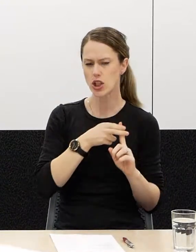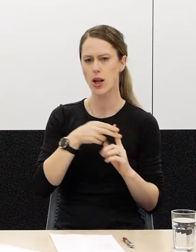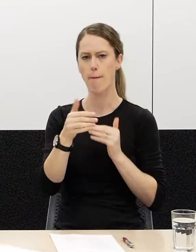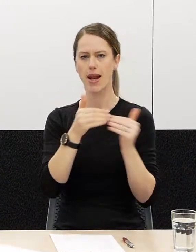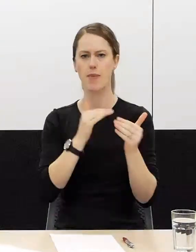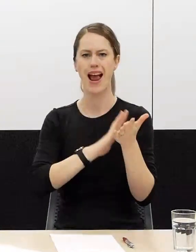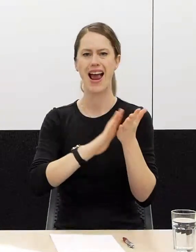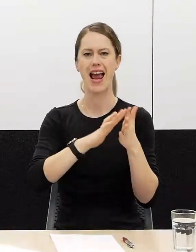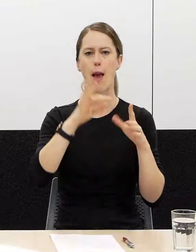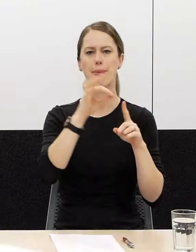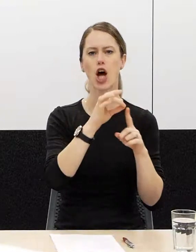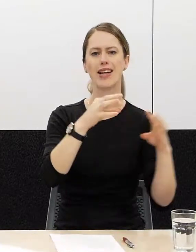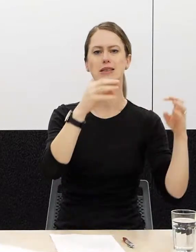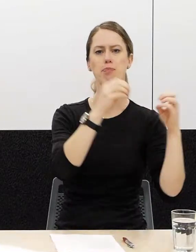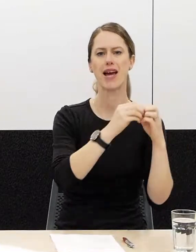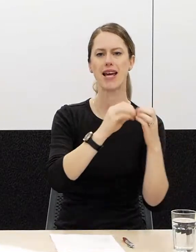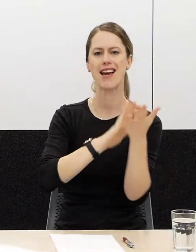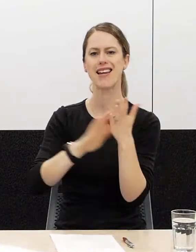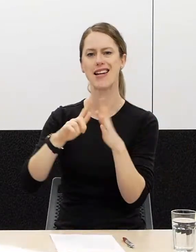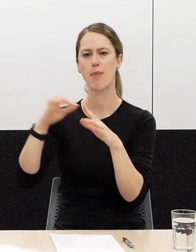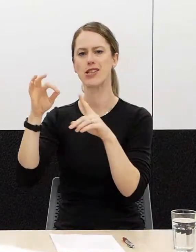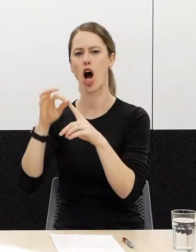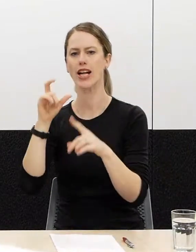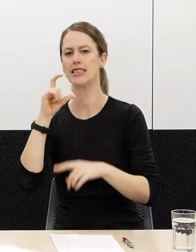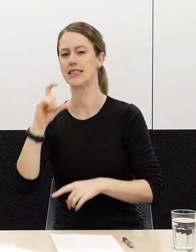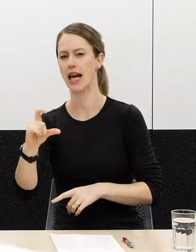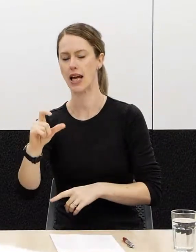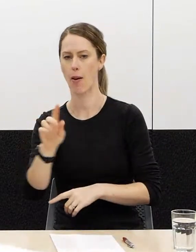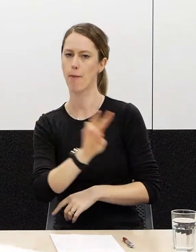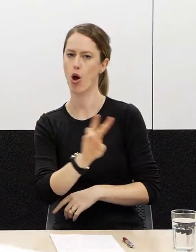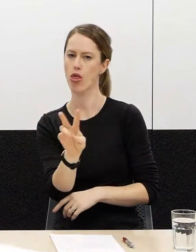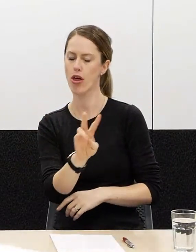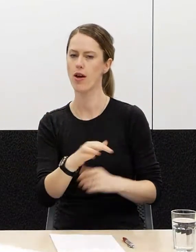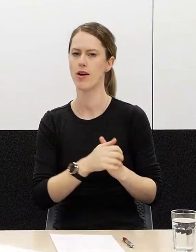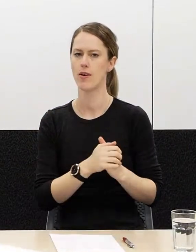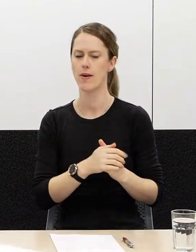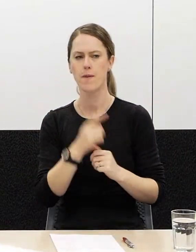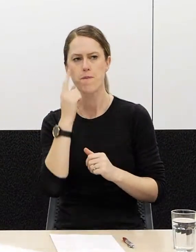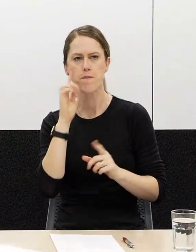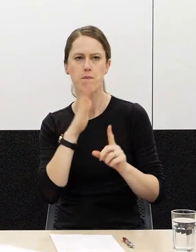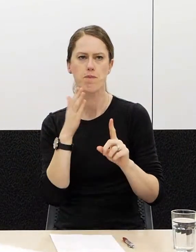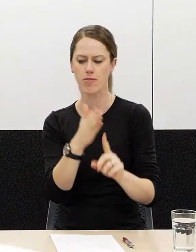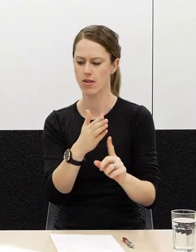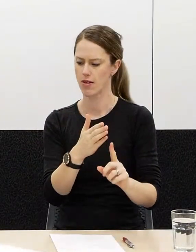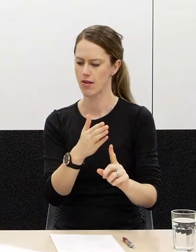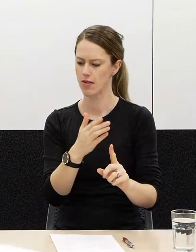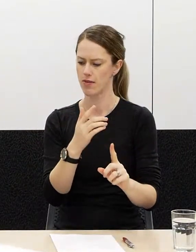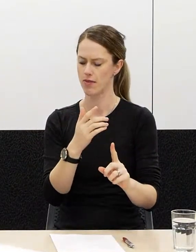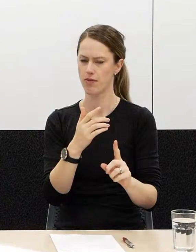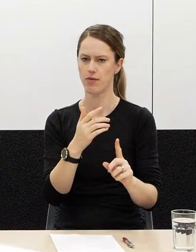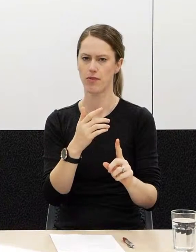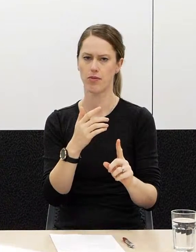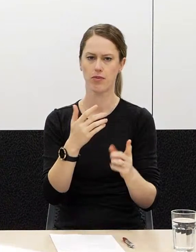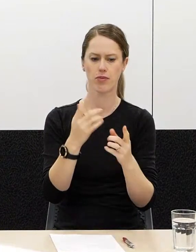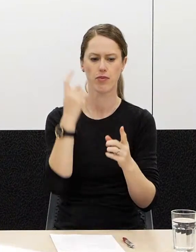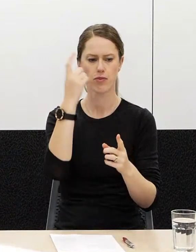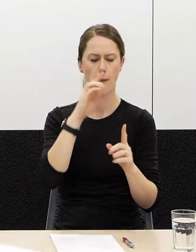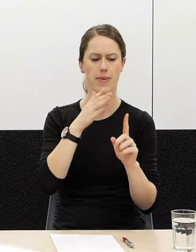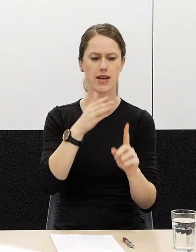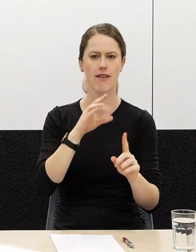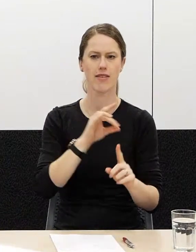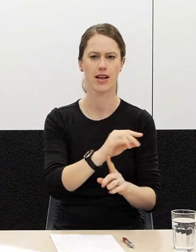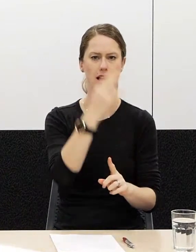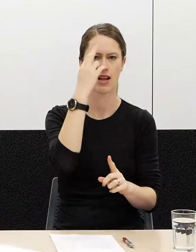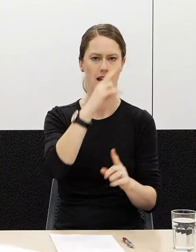of hepatitis B and hepatitis C, and also looking at strategies to address a particular infection